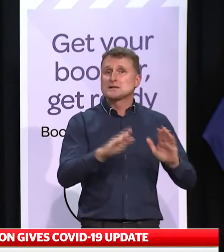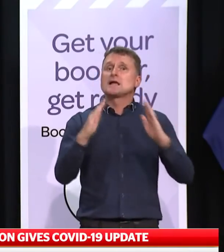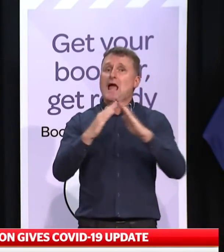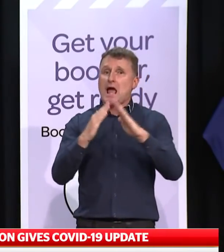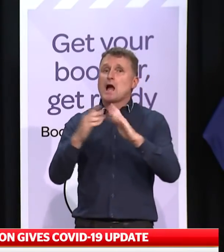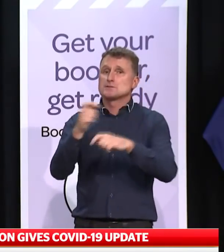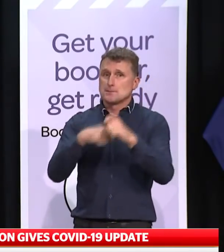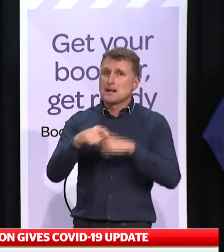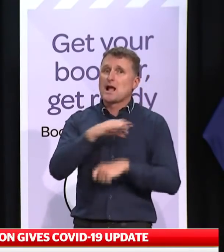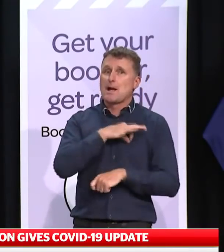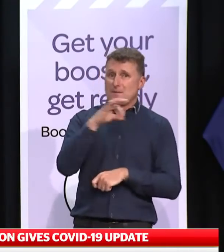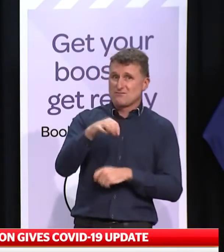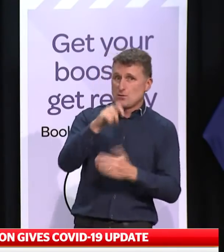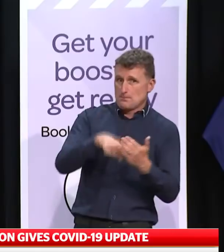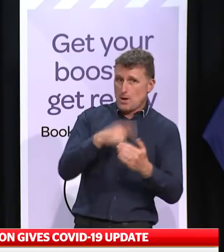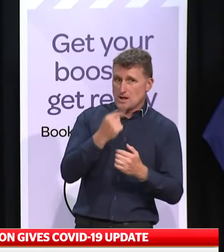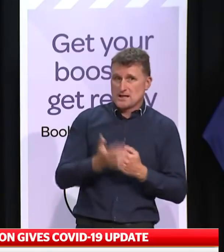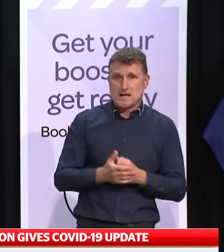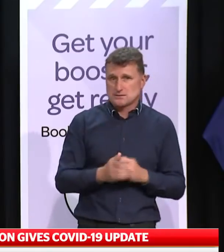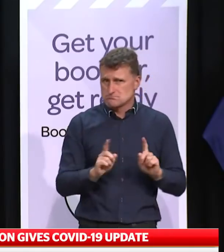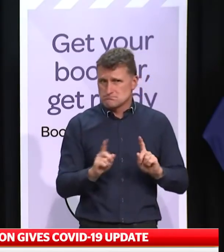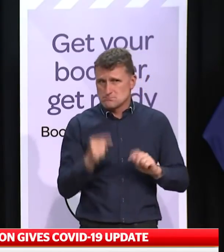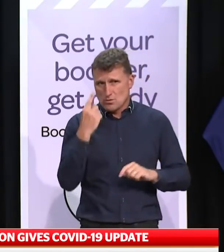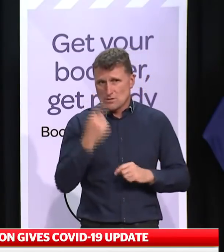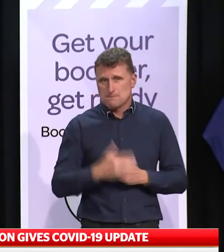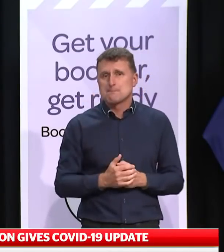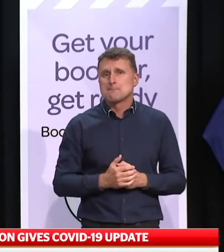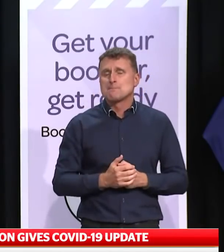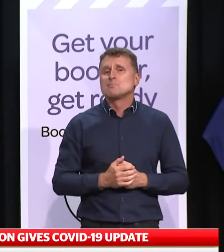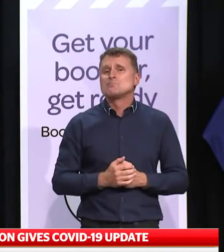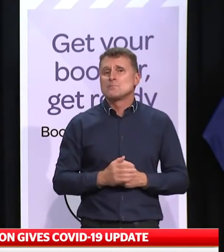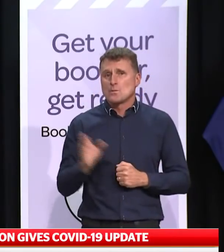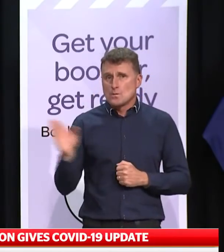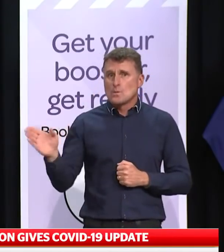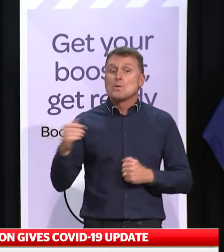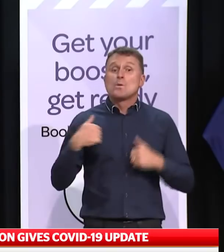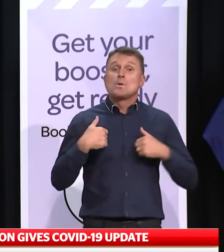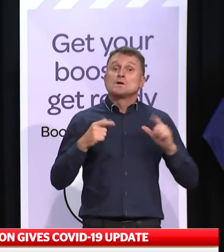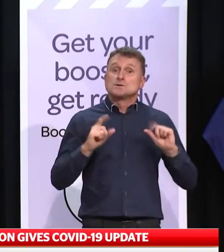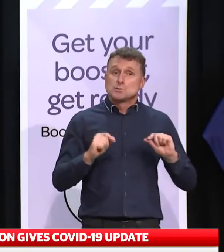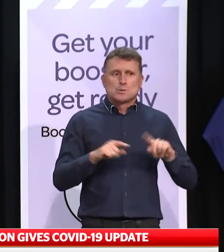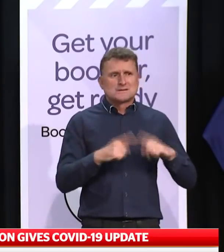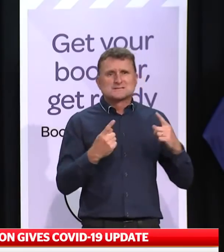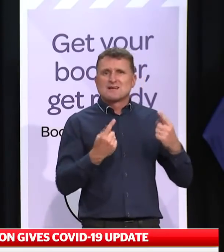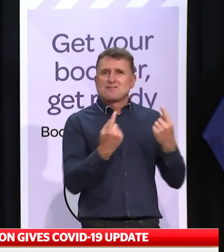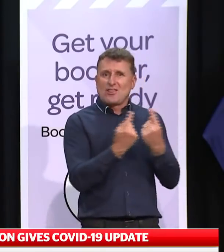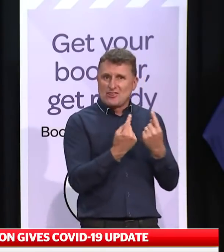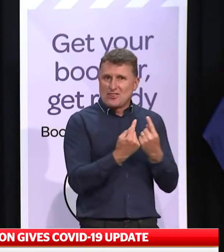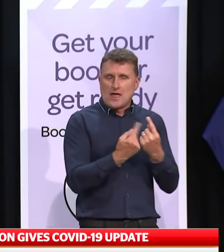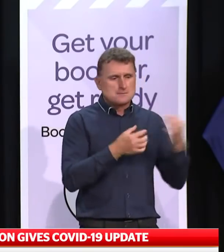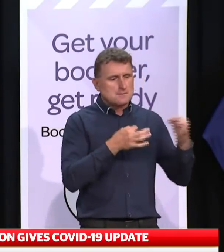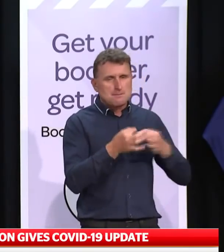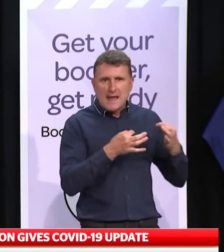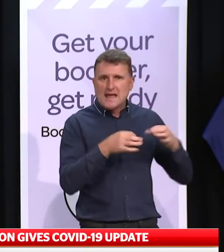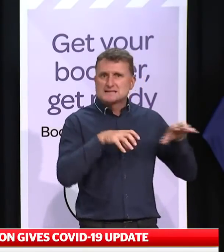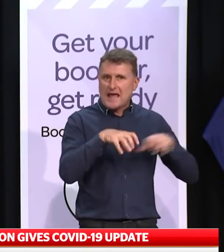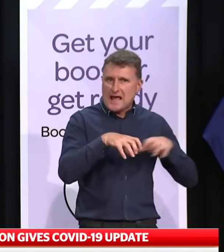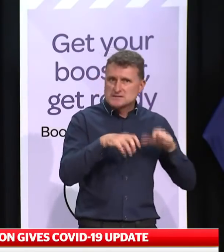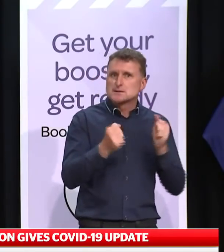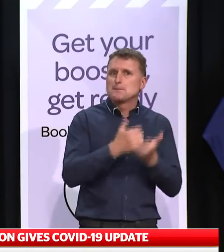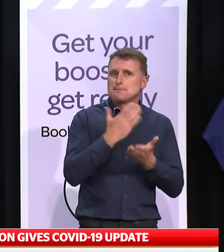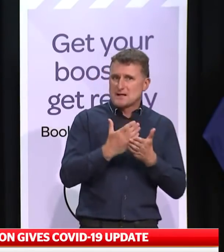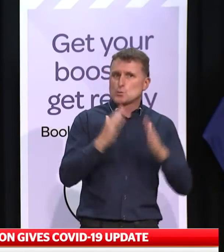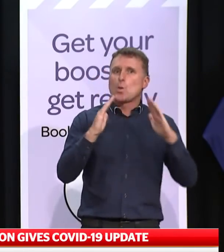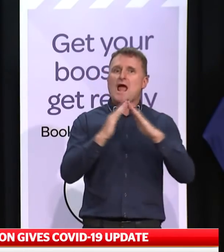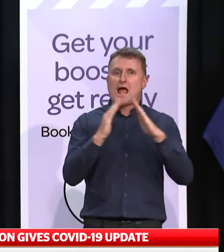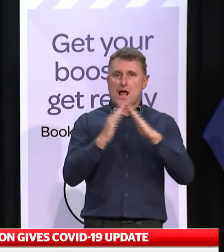overall premise of that. We've taken a number of actions to make the housing market more affordable. We will continue to work on those, and we